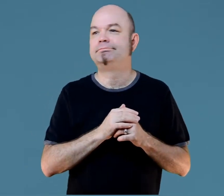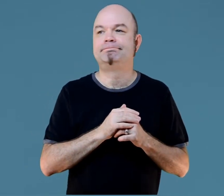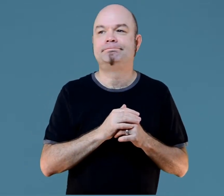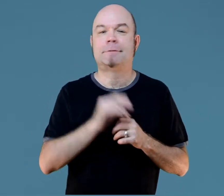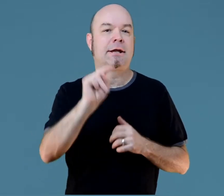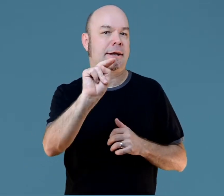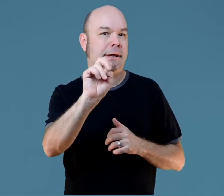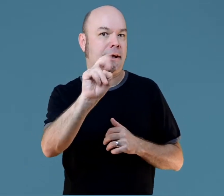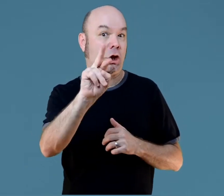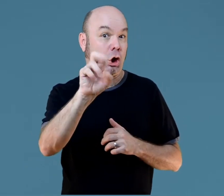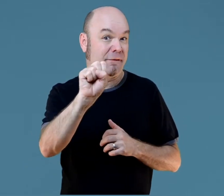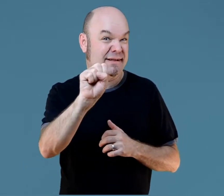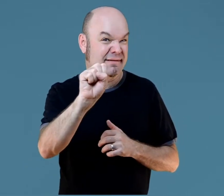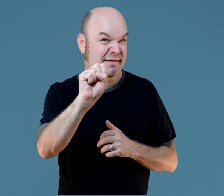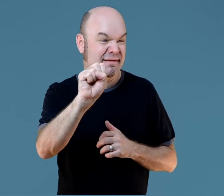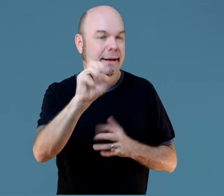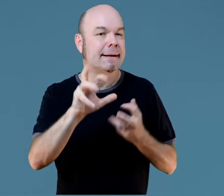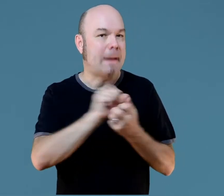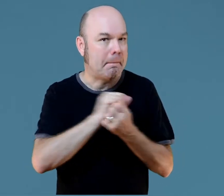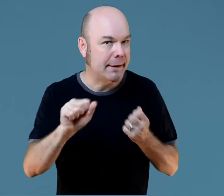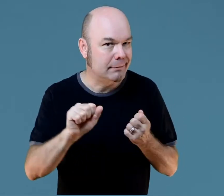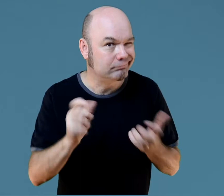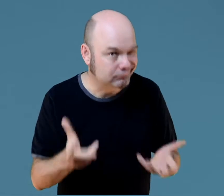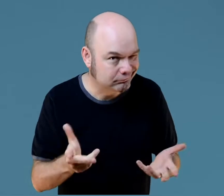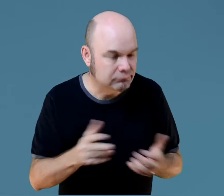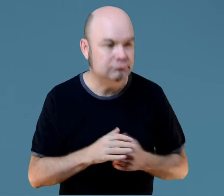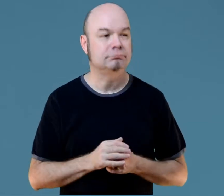or nerve damage.